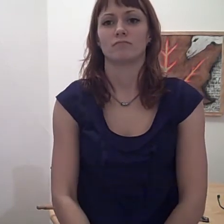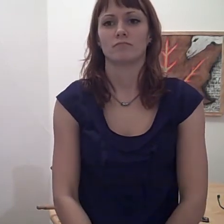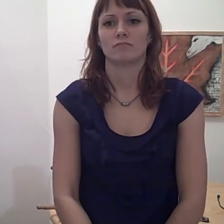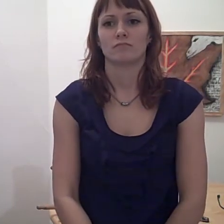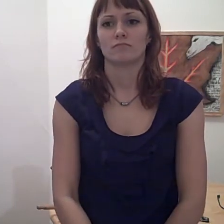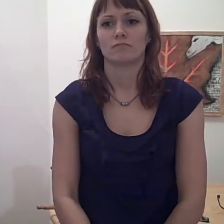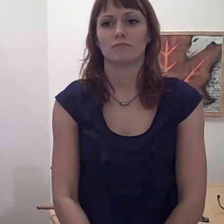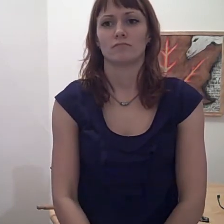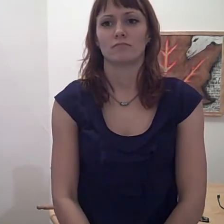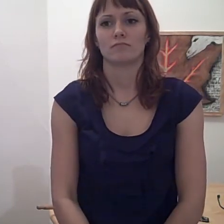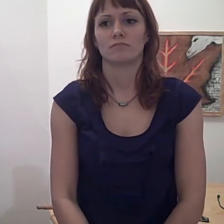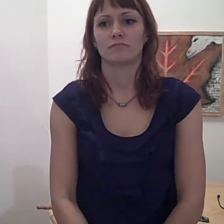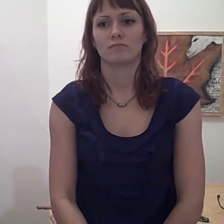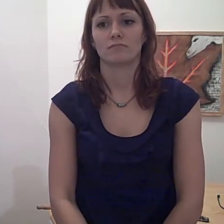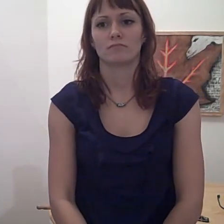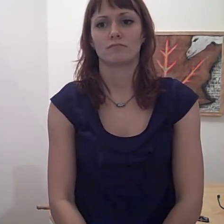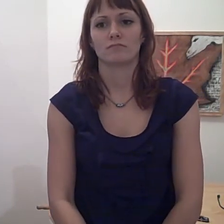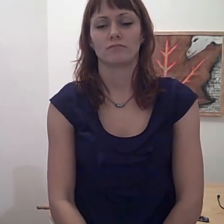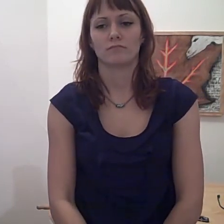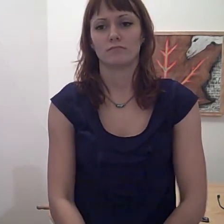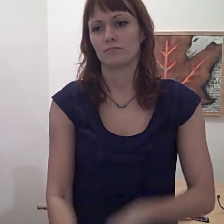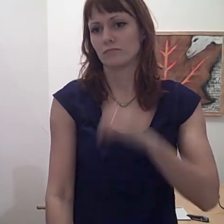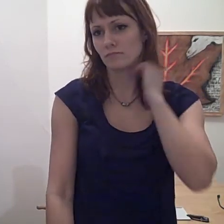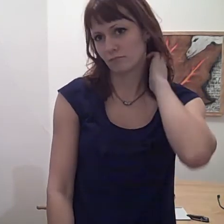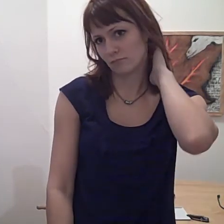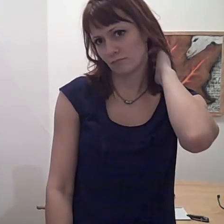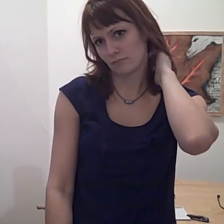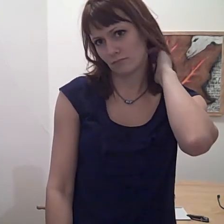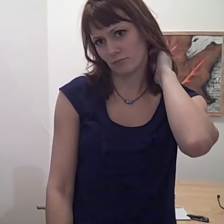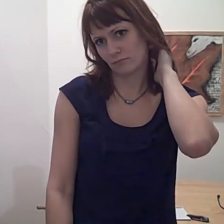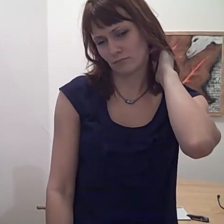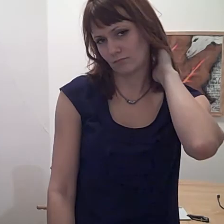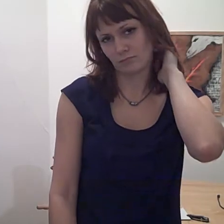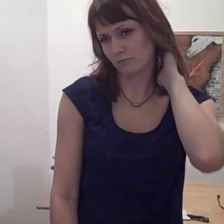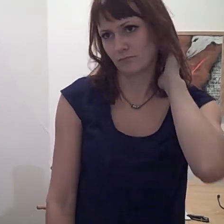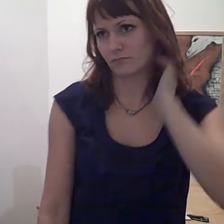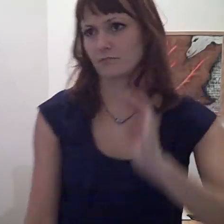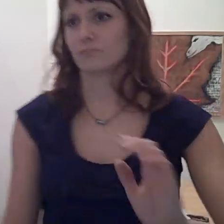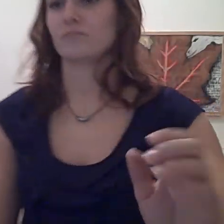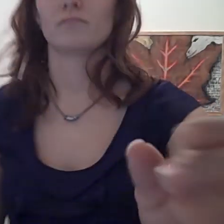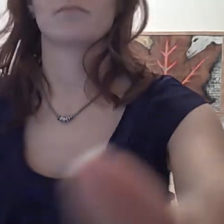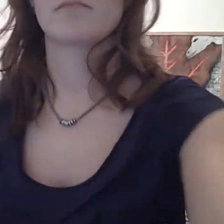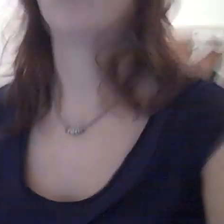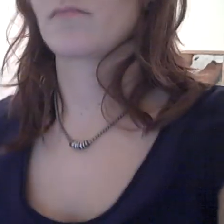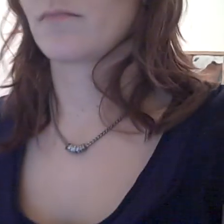it, and then be able to release it and pass it off. Being able to do that